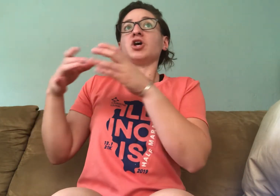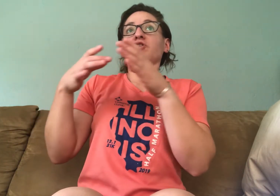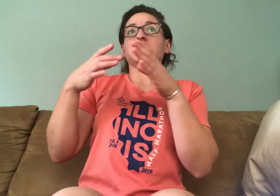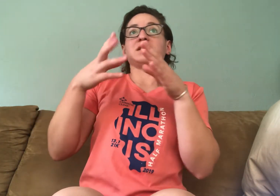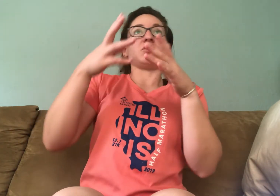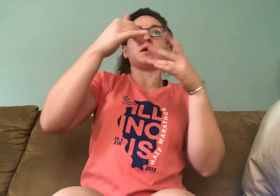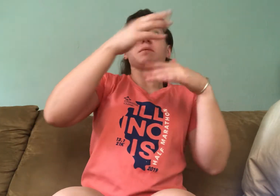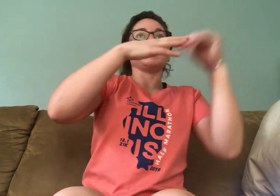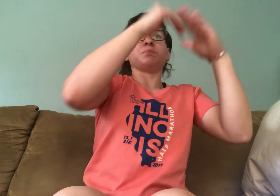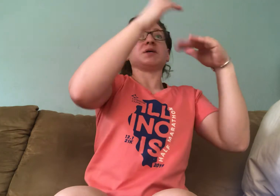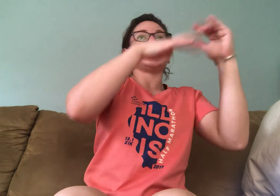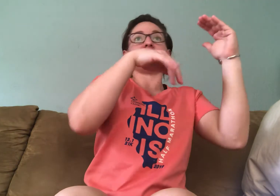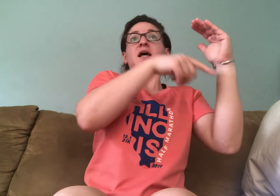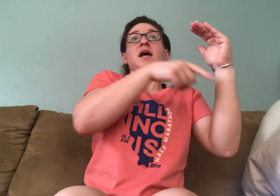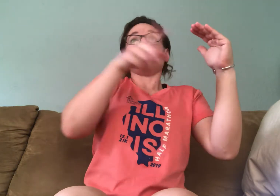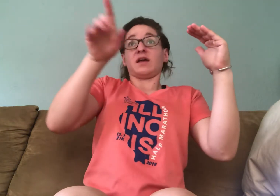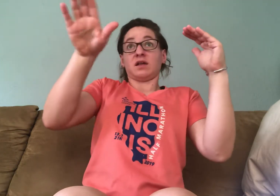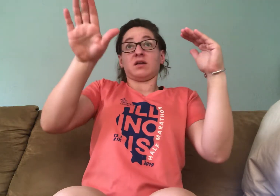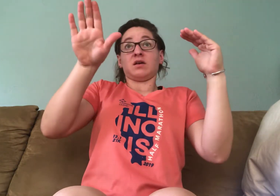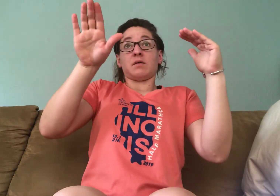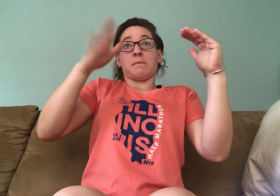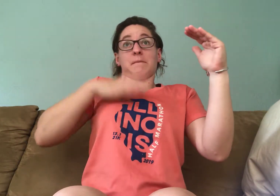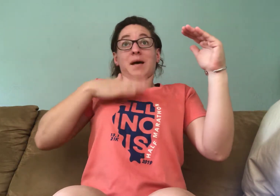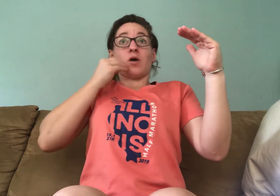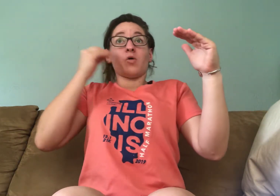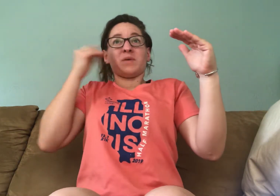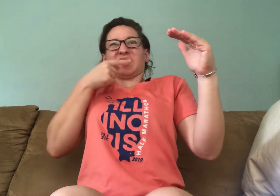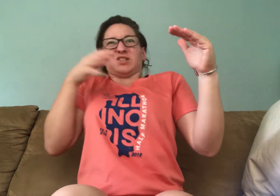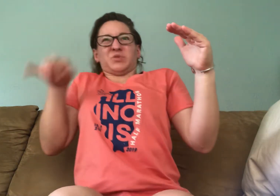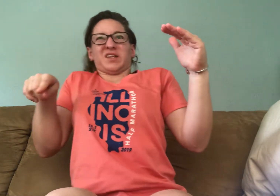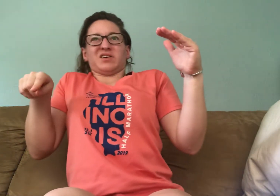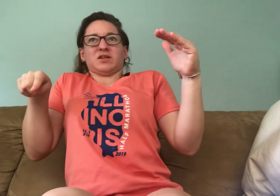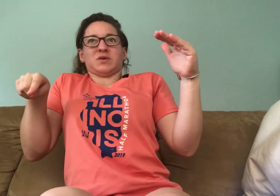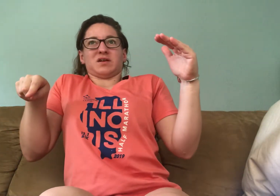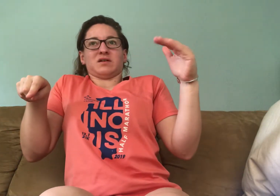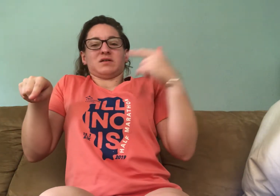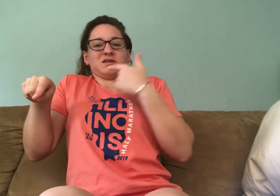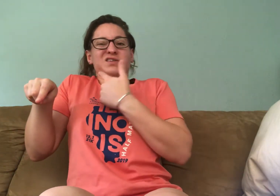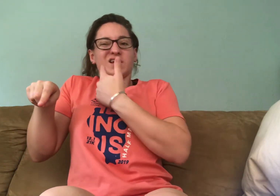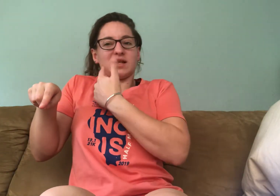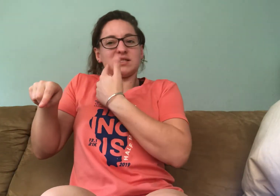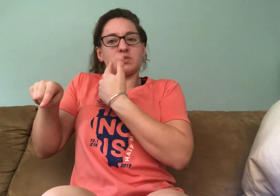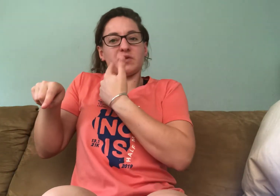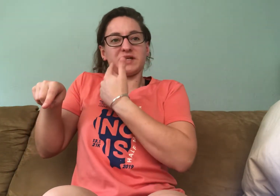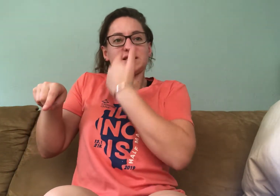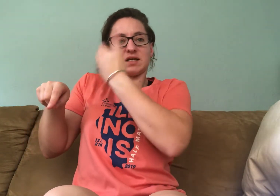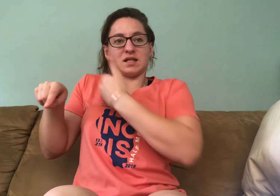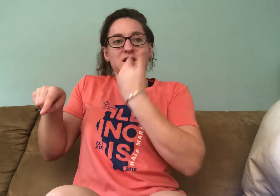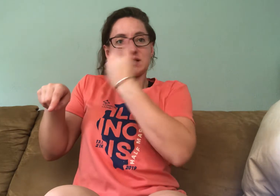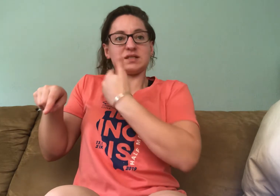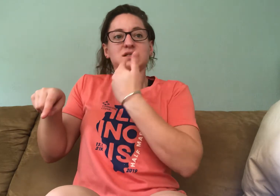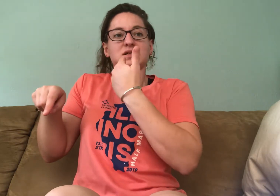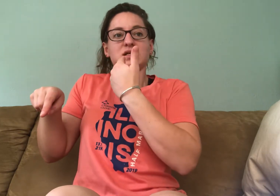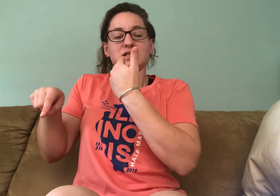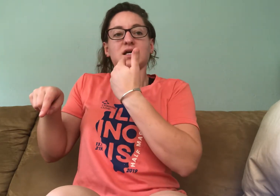You're going to say, okay, maybe there's a building, and then my home is right there, it's right there. So again, this is where this is gonna come